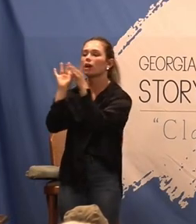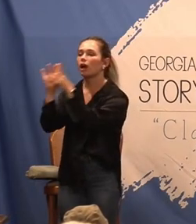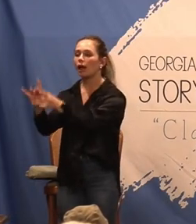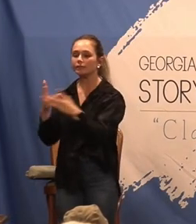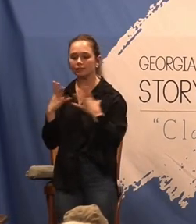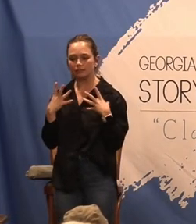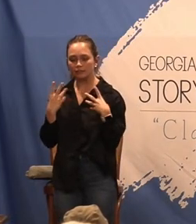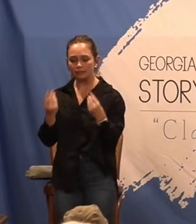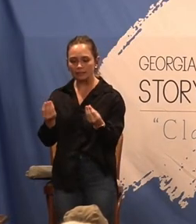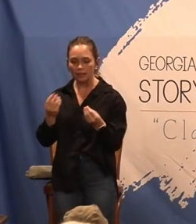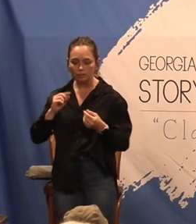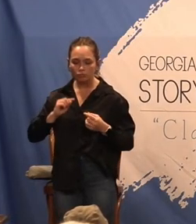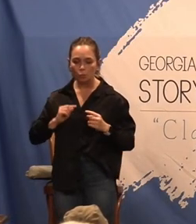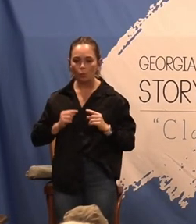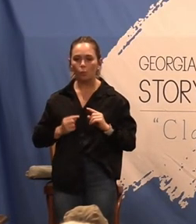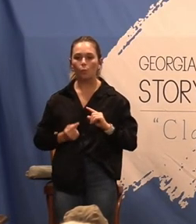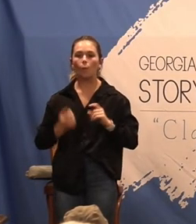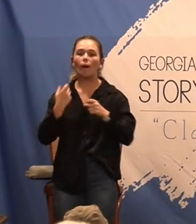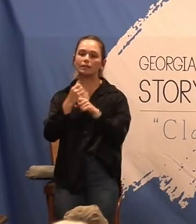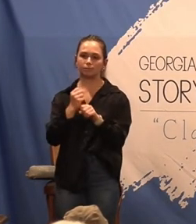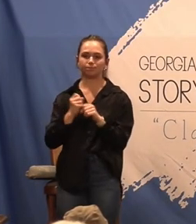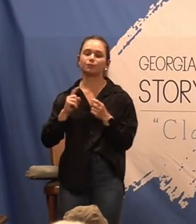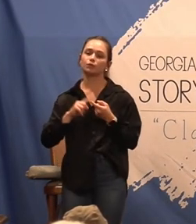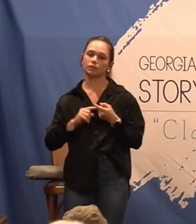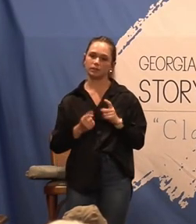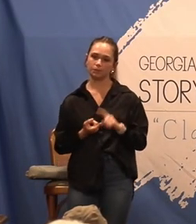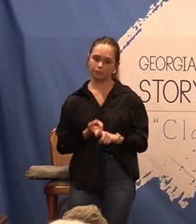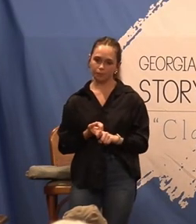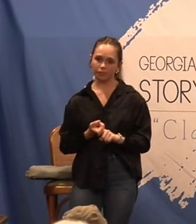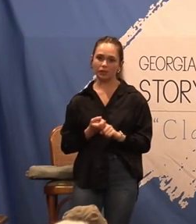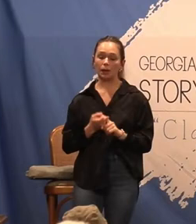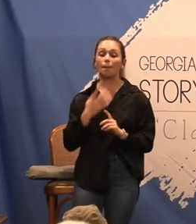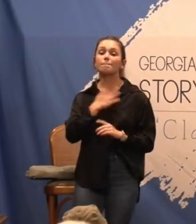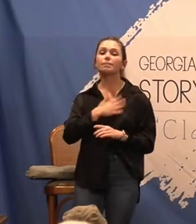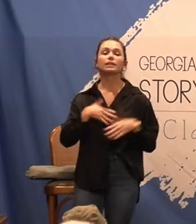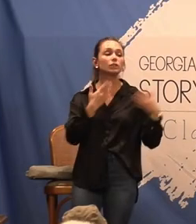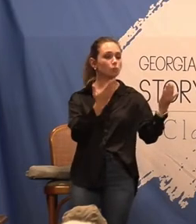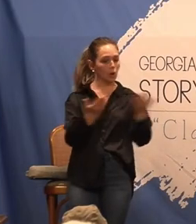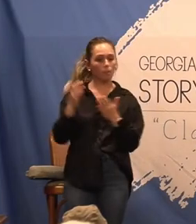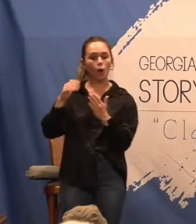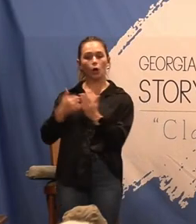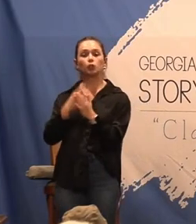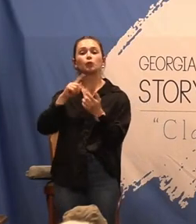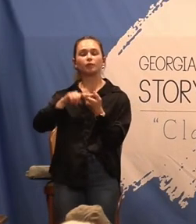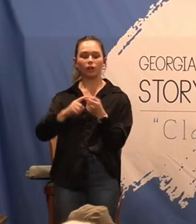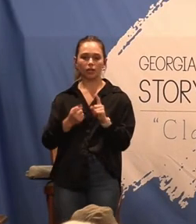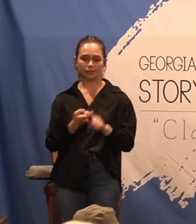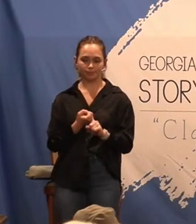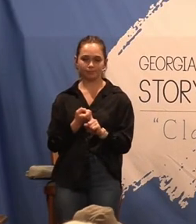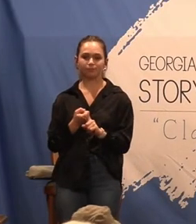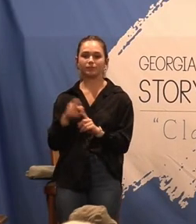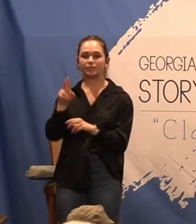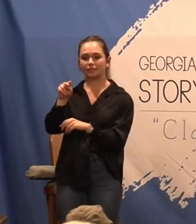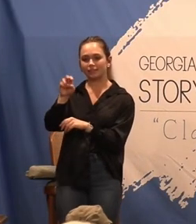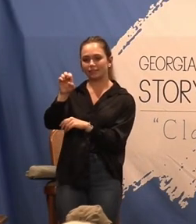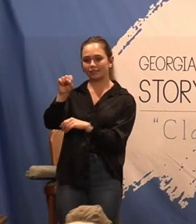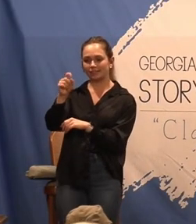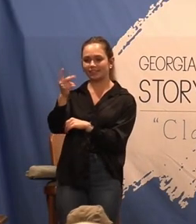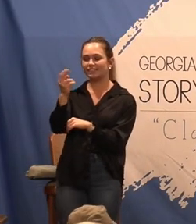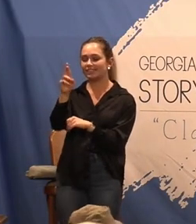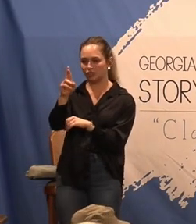healing wounds. He's making friends. Please welcome our new friend back to the stage, Nestor